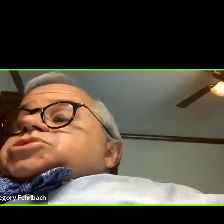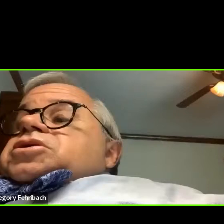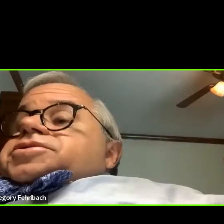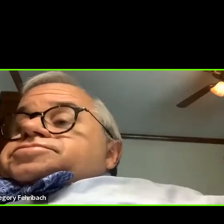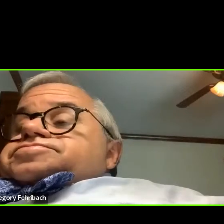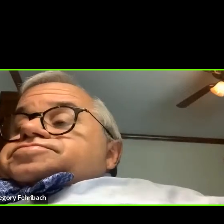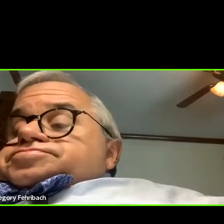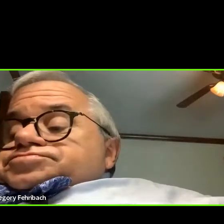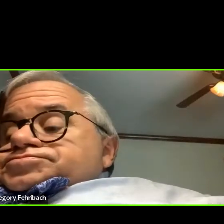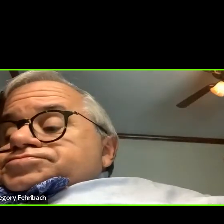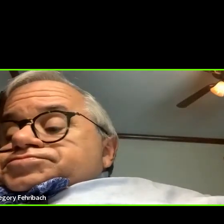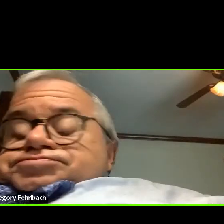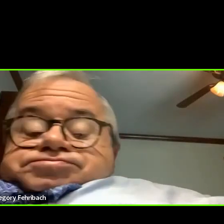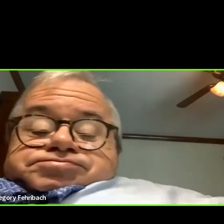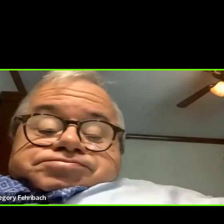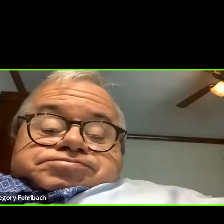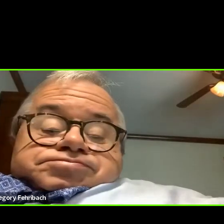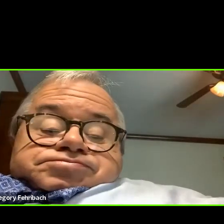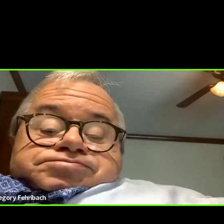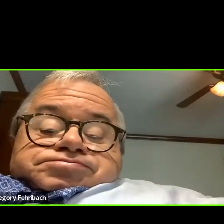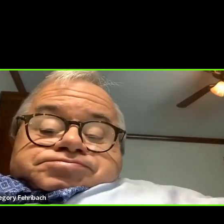Opposed, same sign.